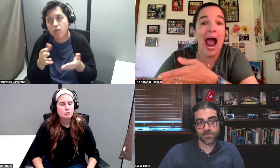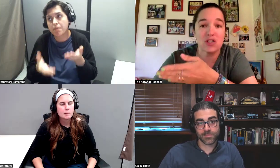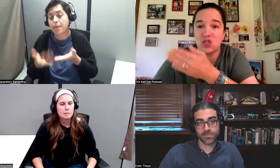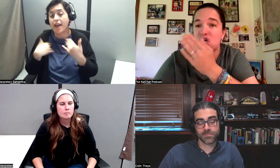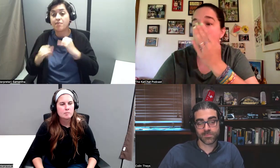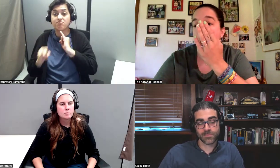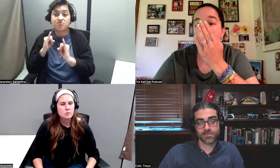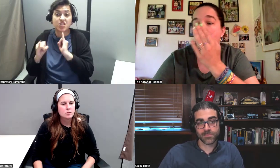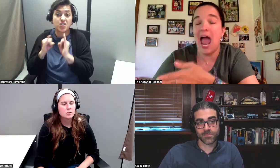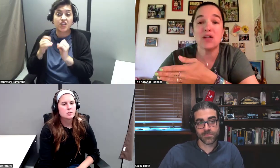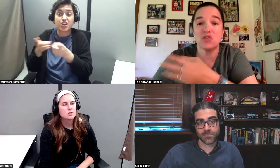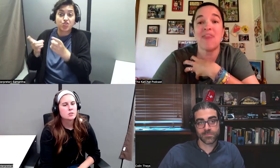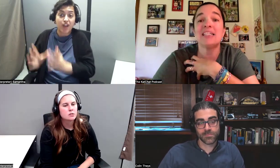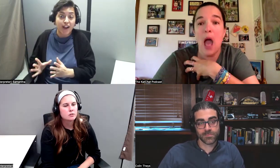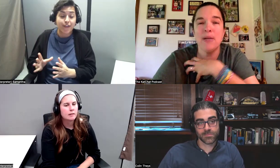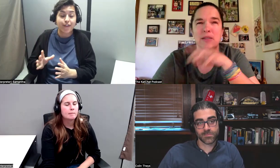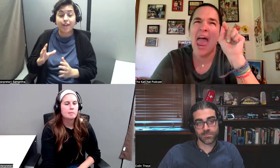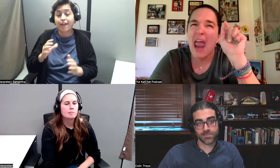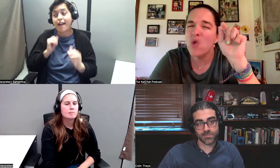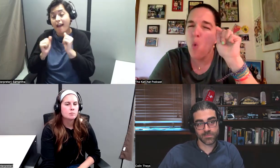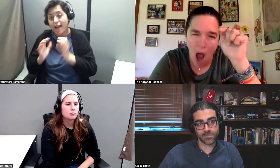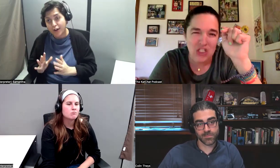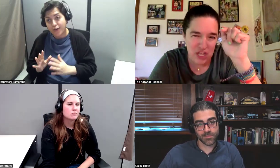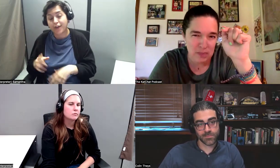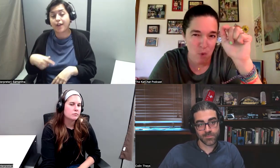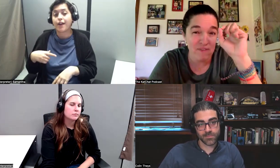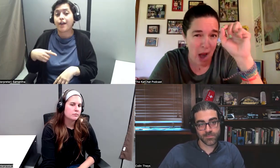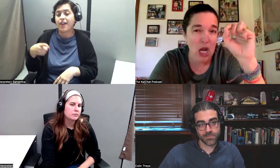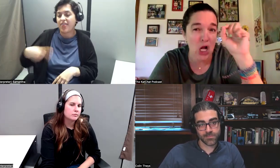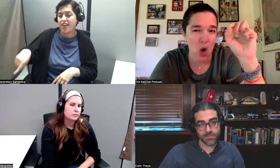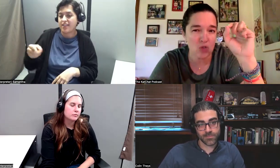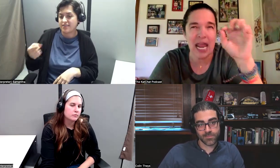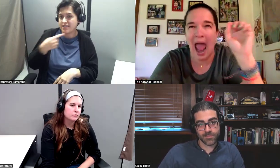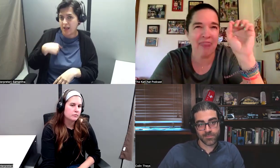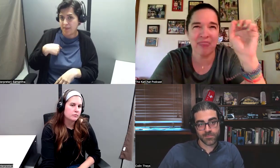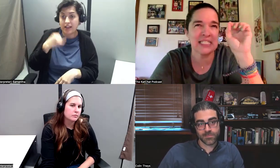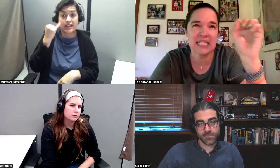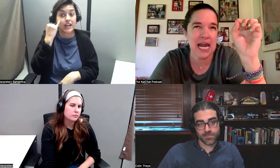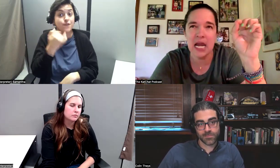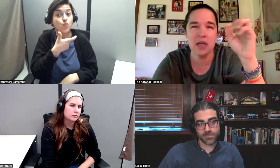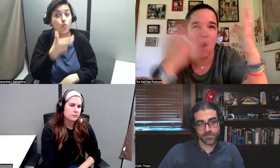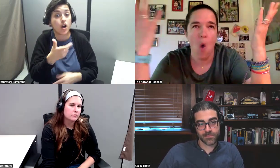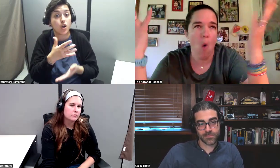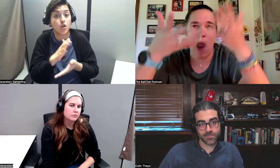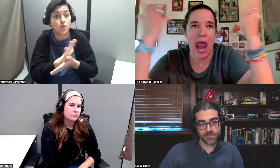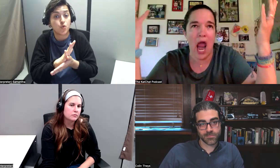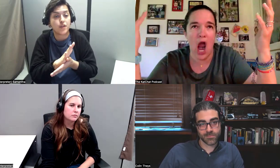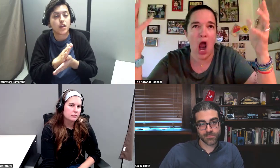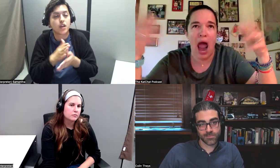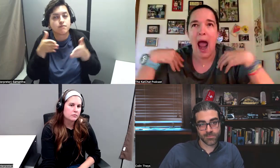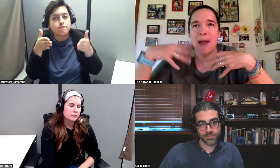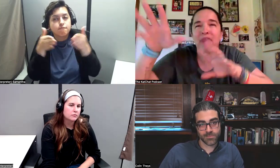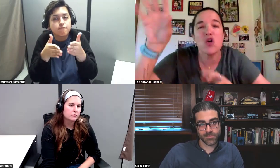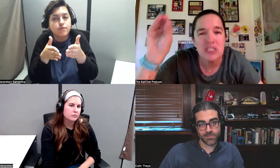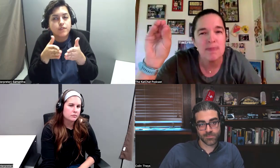or an actor or an actor that they tell me that if you watch this movie very closely at the scene